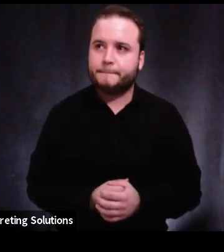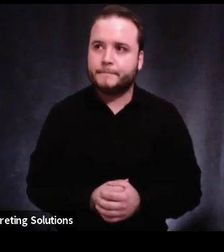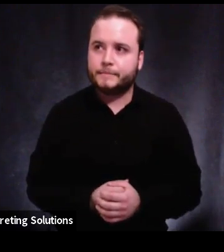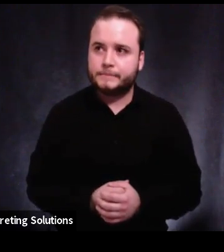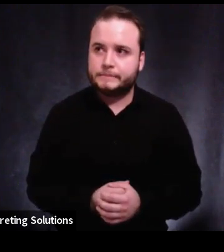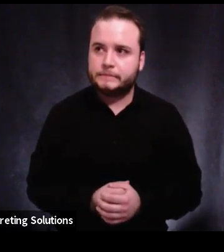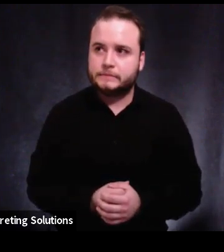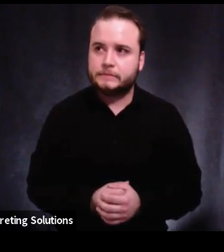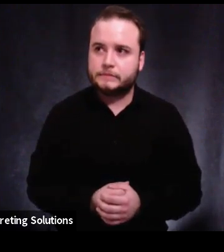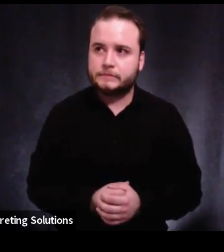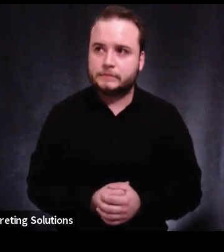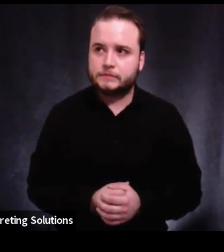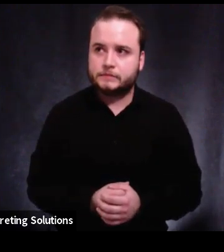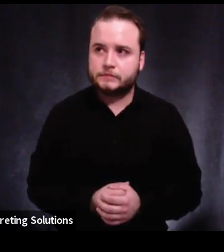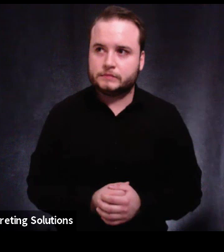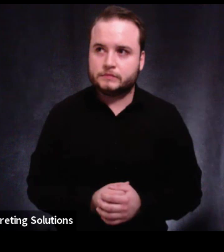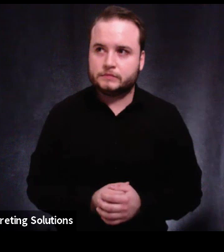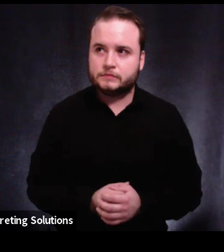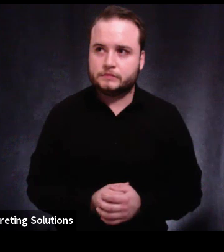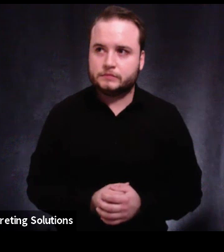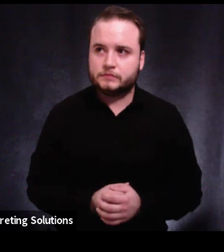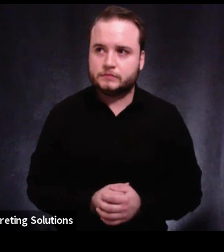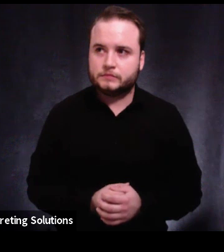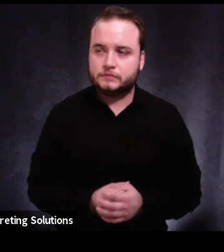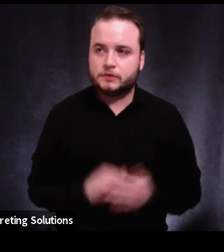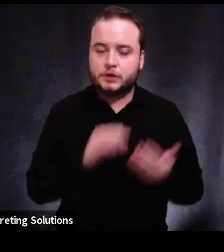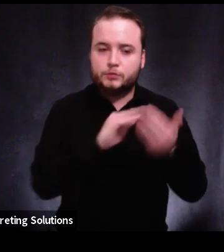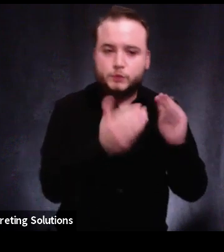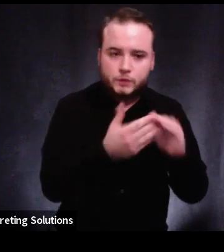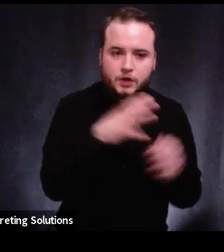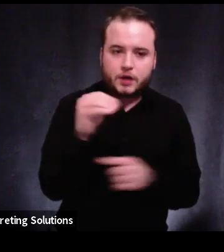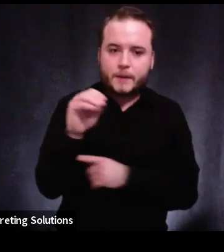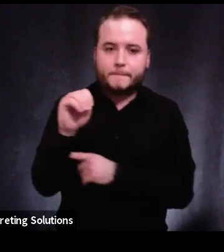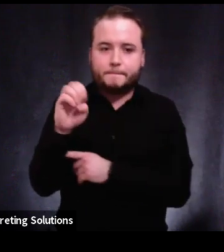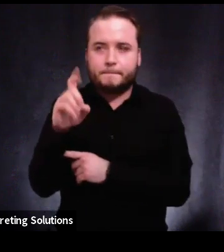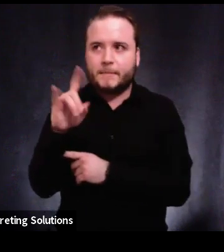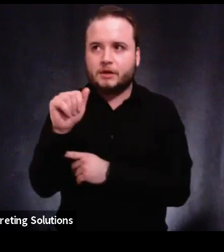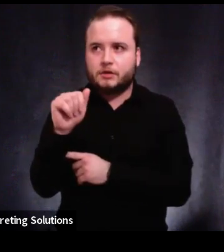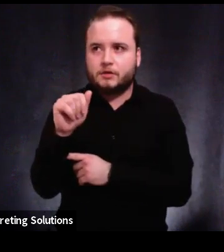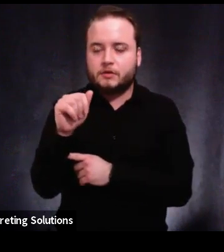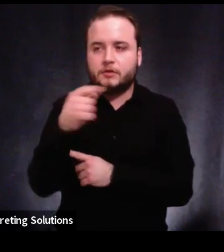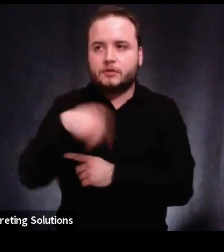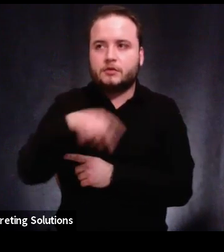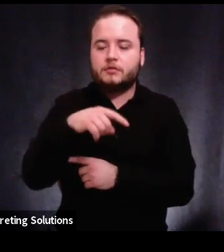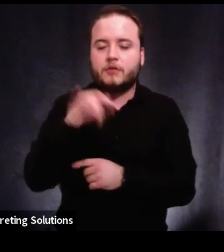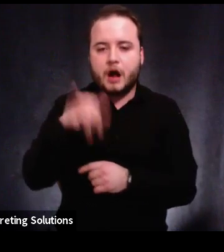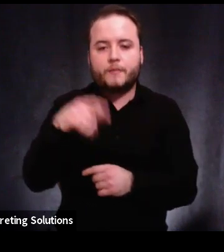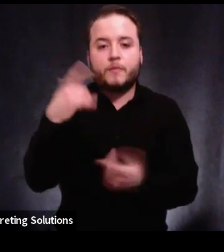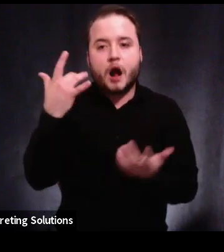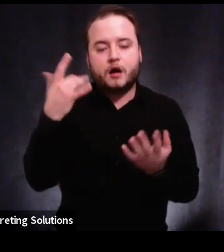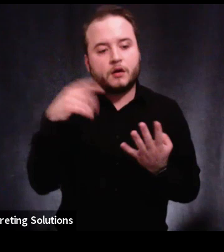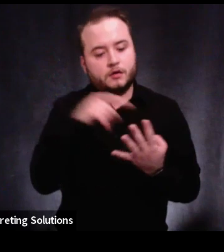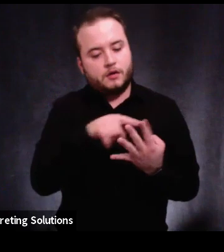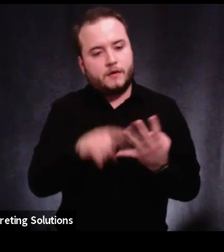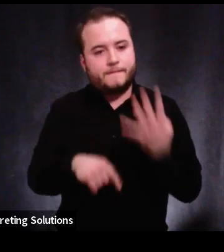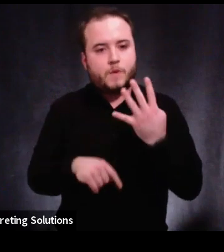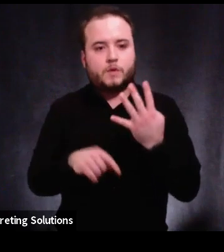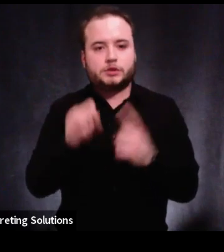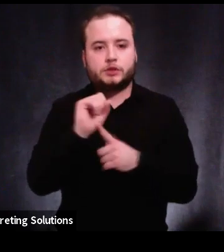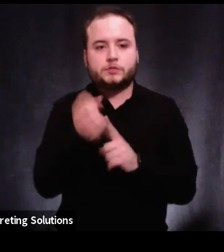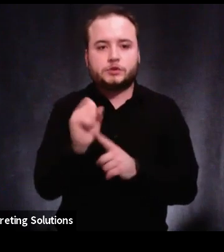are relevant outcomes that we ought to consider modeling, including, as I said, I think early on this call, on-off strategies